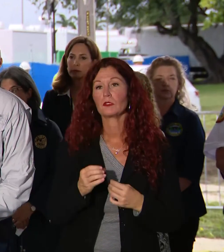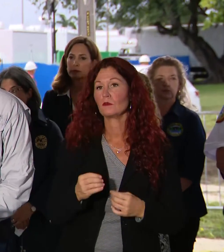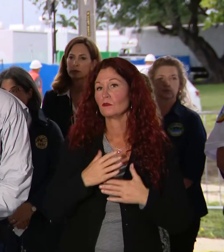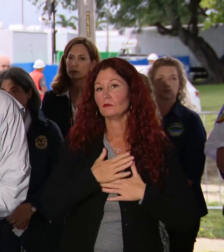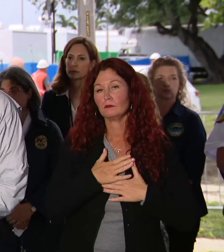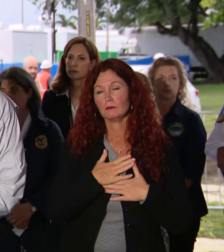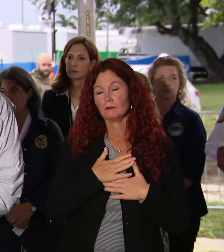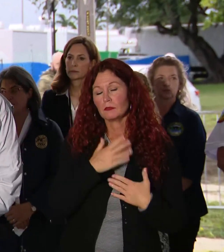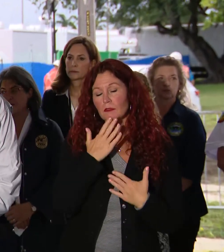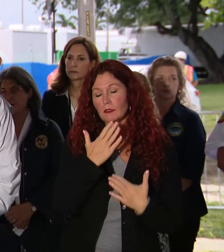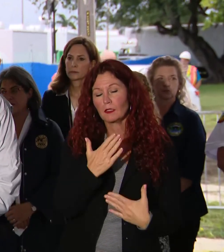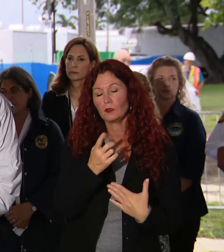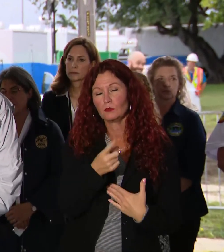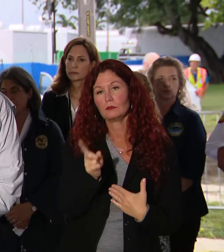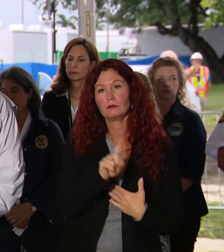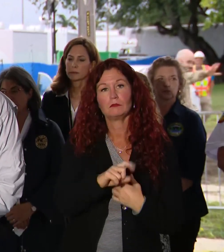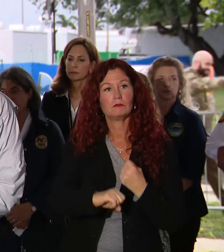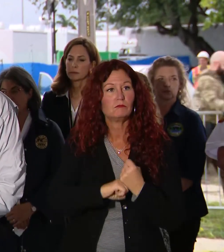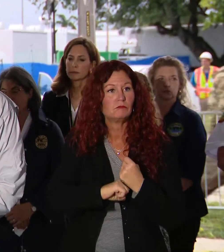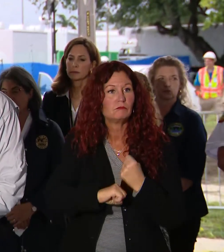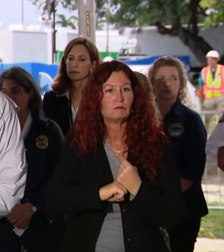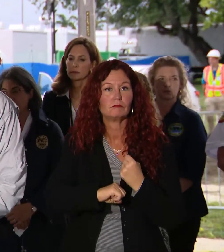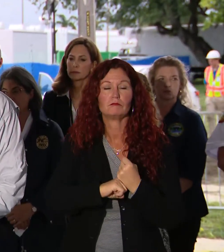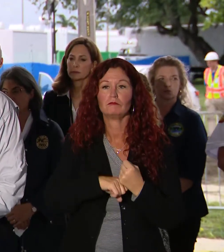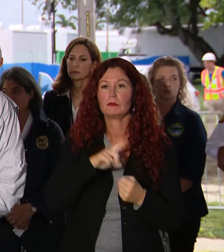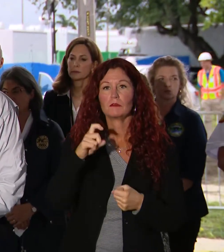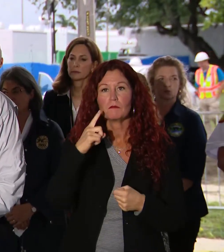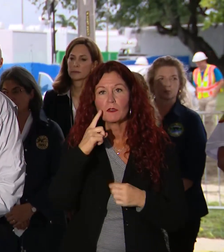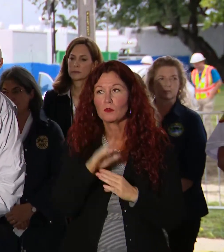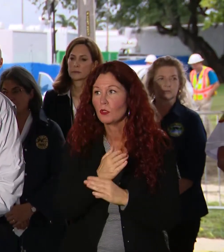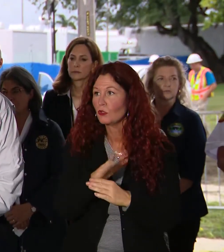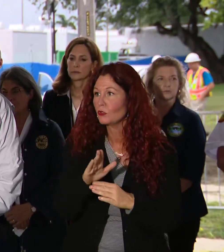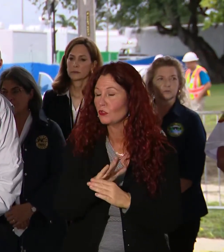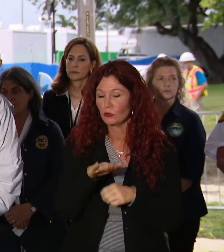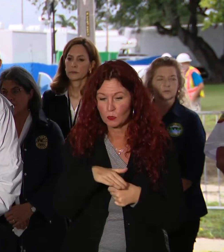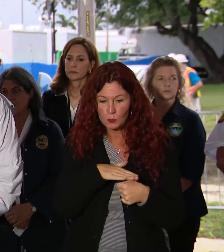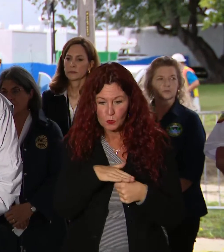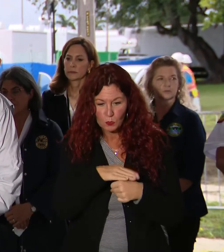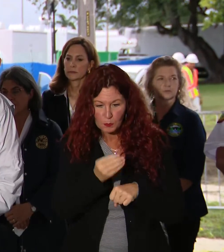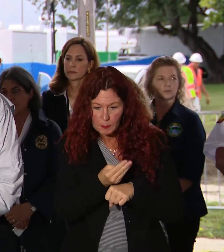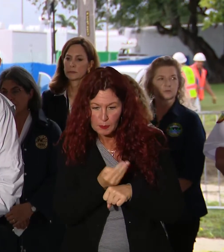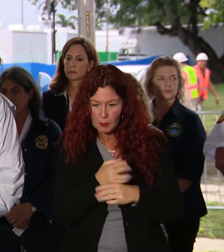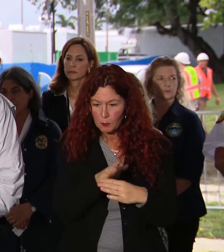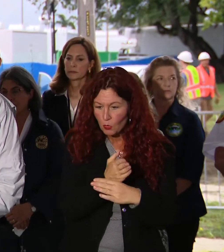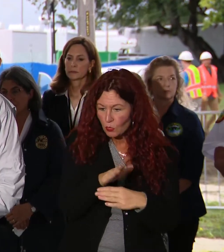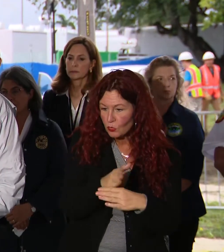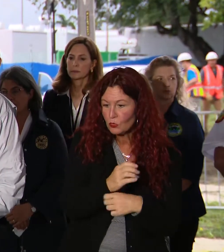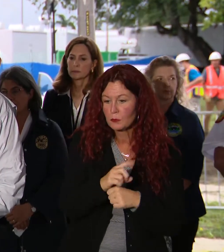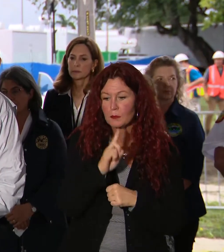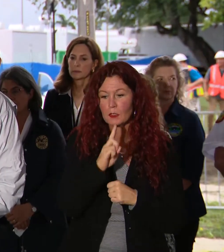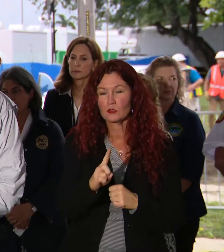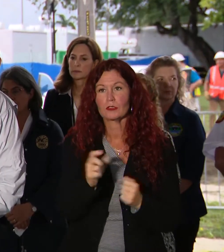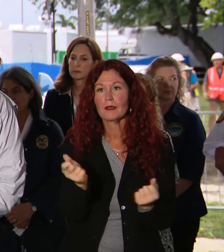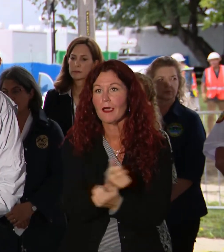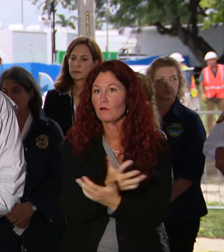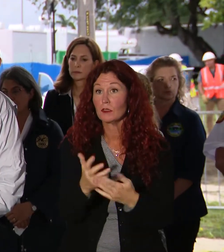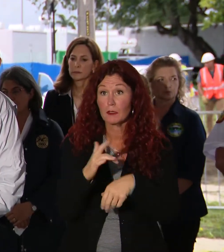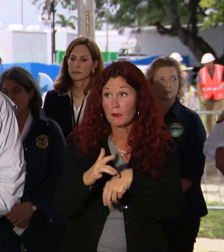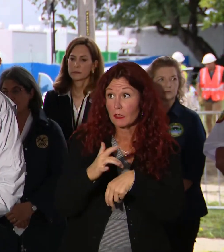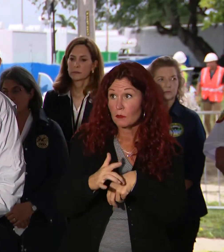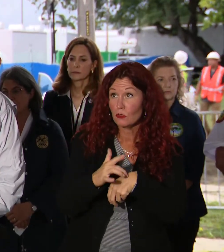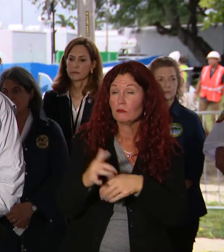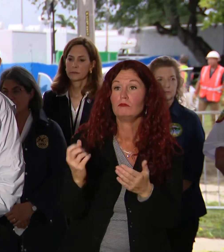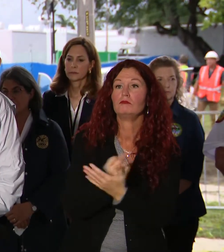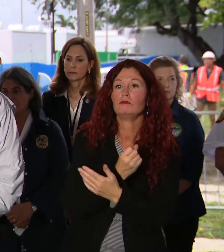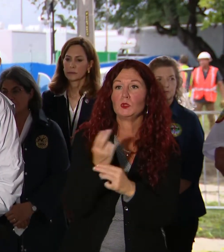and we will continue to work closely with our federal partners, our local partners, to ensure that all available resources are being utilized to respond